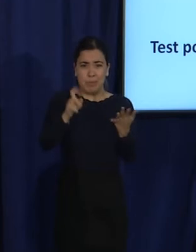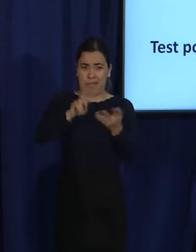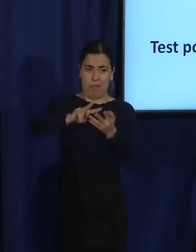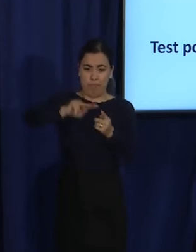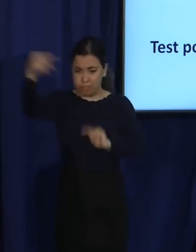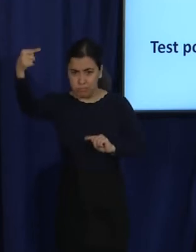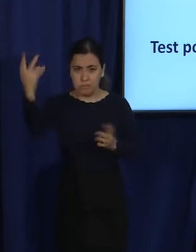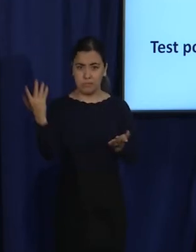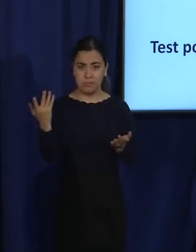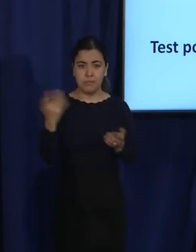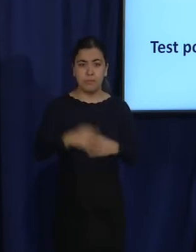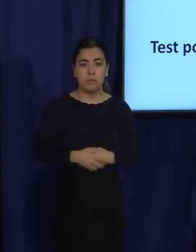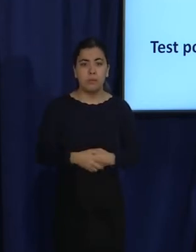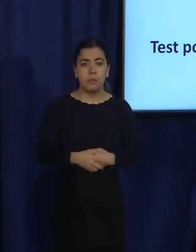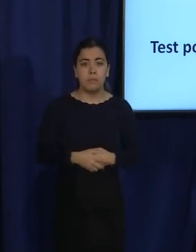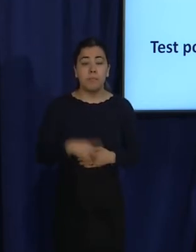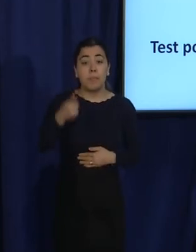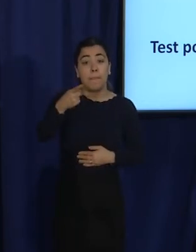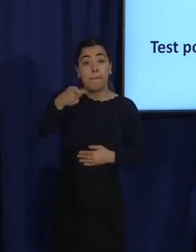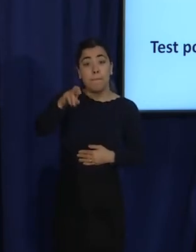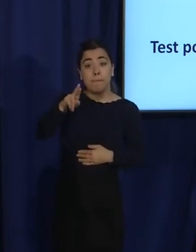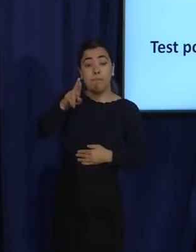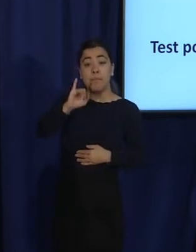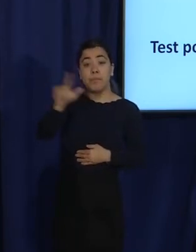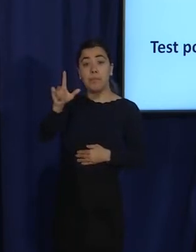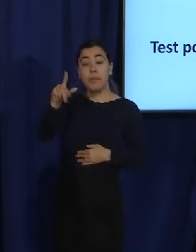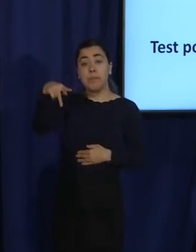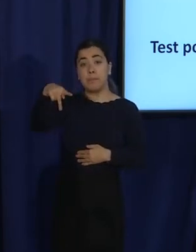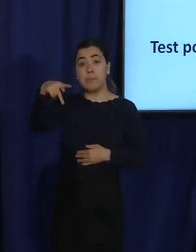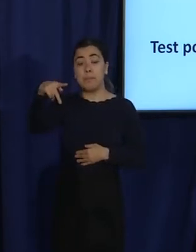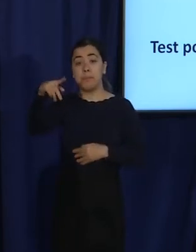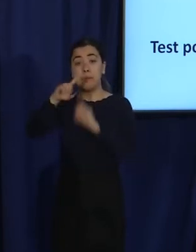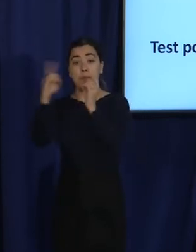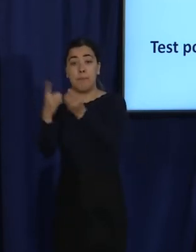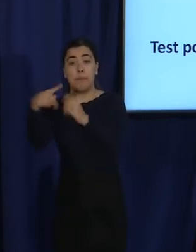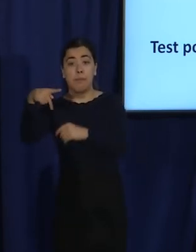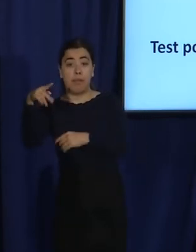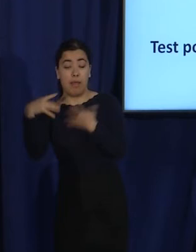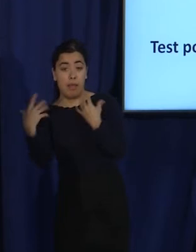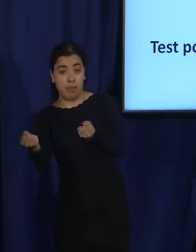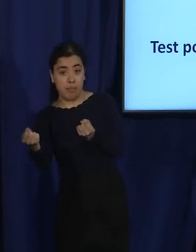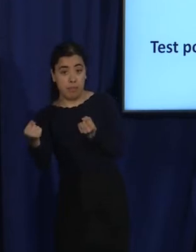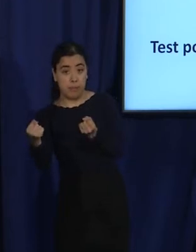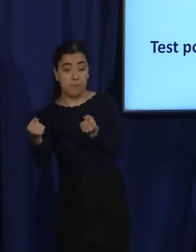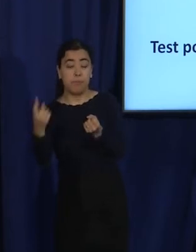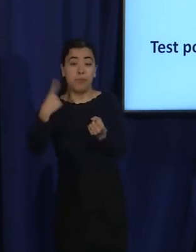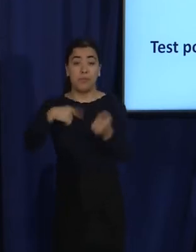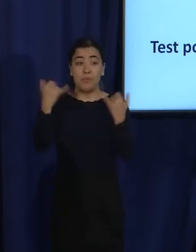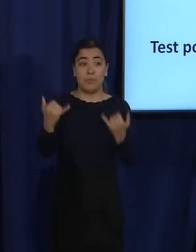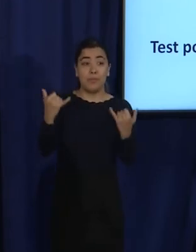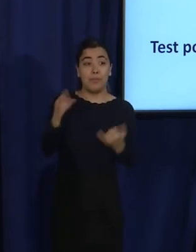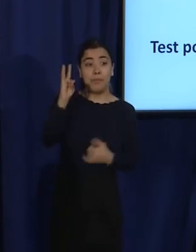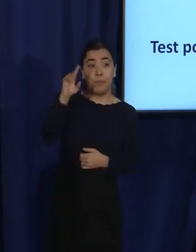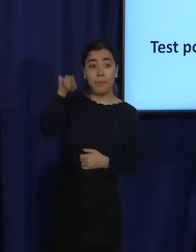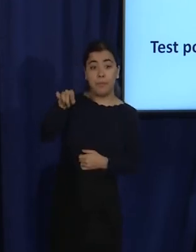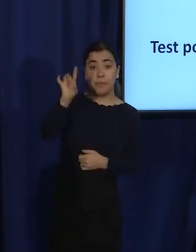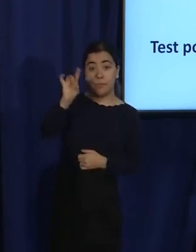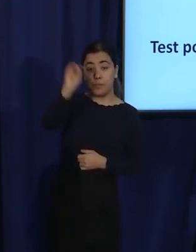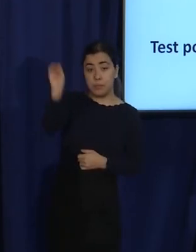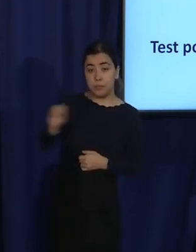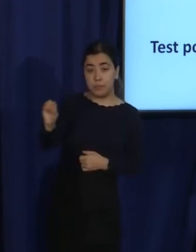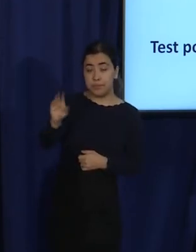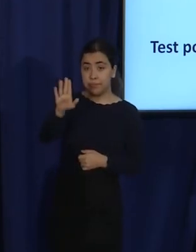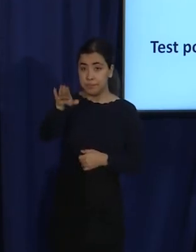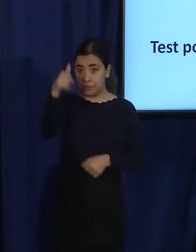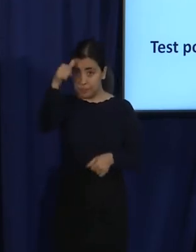Chicago, per the Illinois Department of Public Health website today, is at 7.8%. Remember,